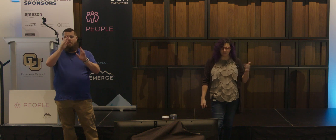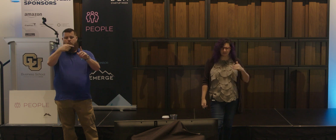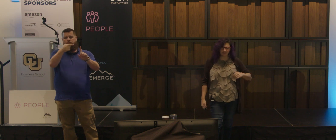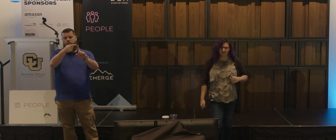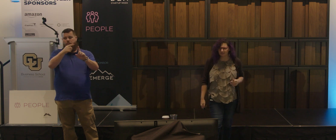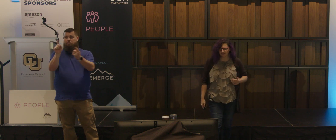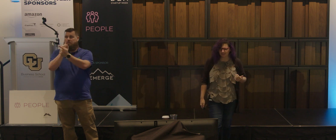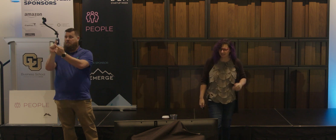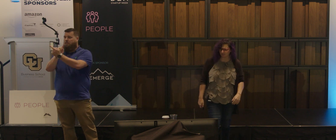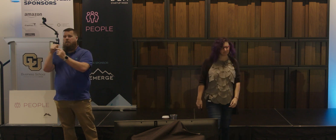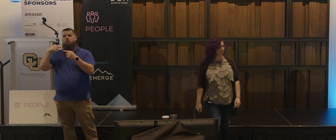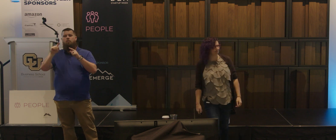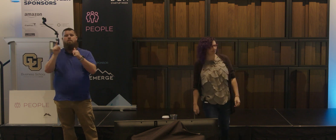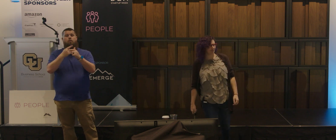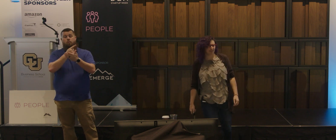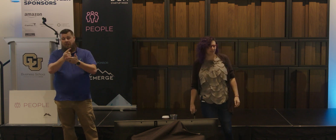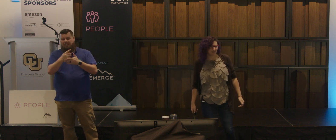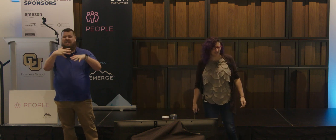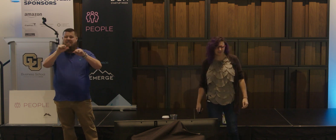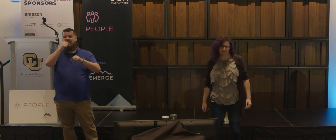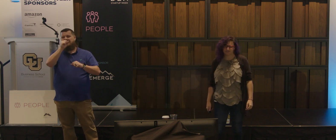And so take 10 seconds and write that down.